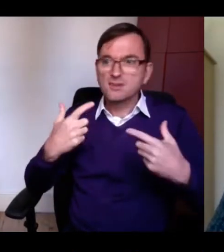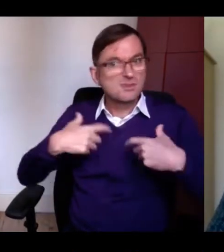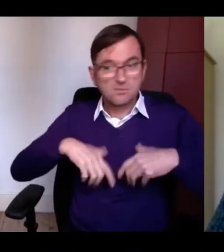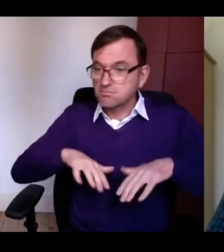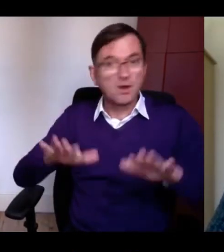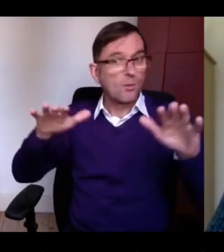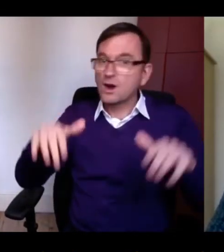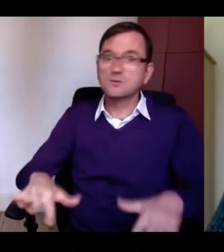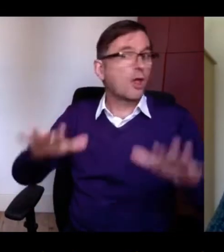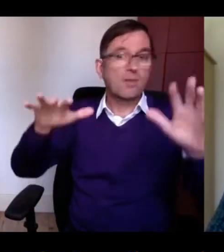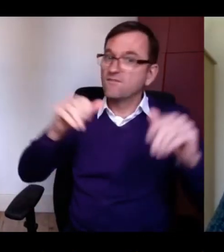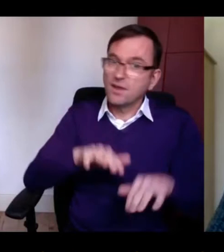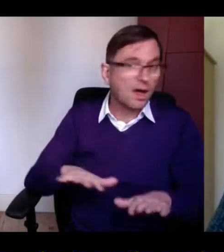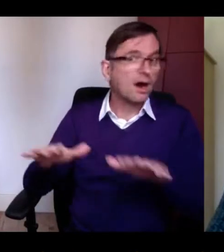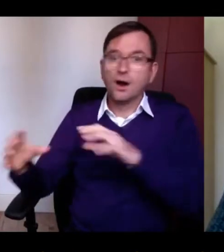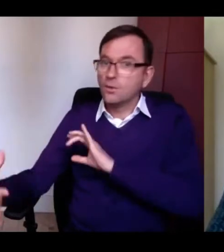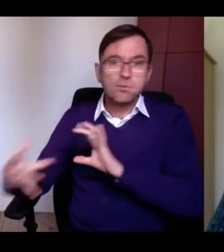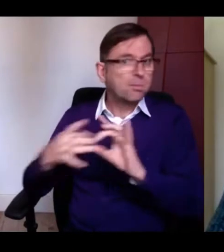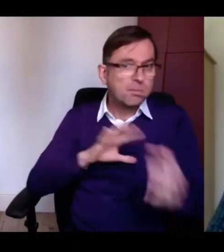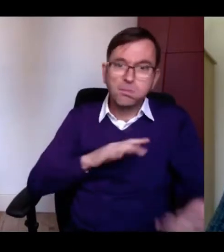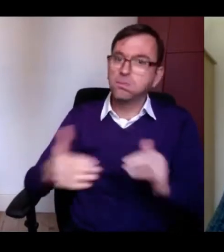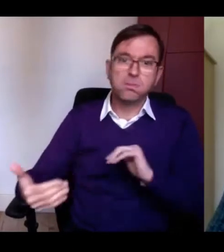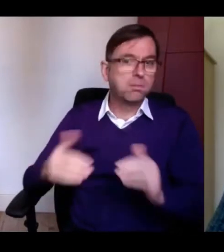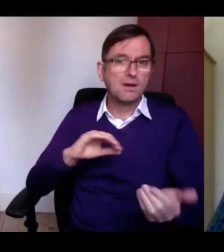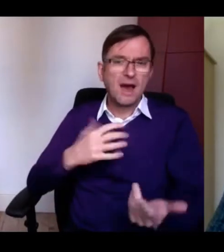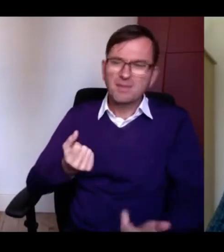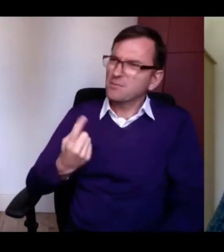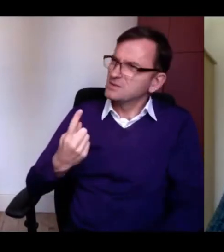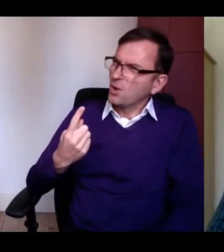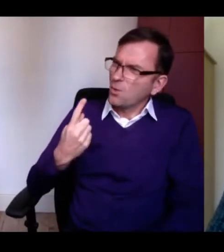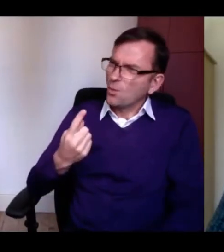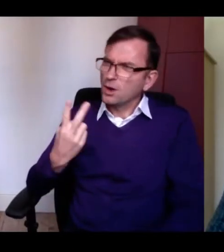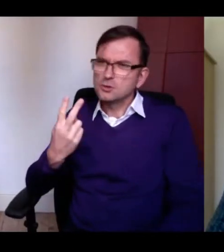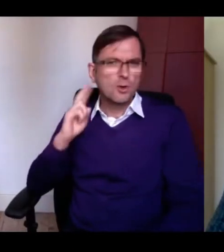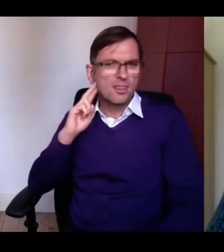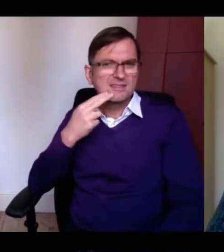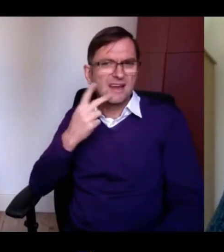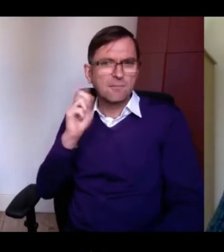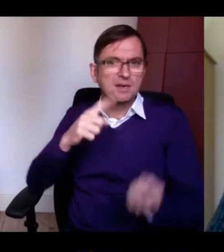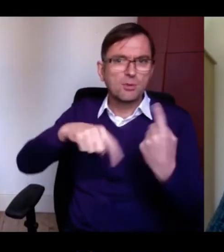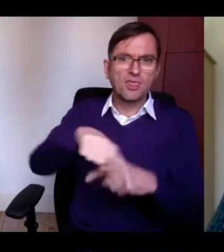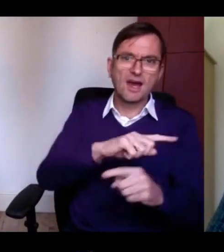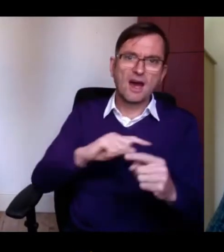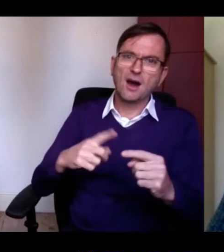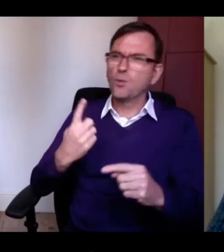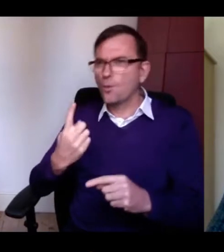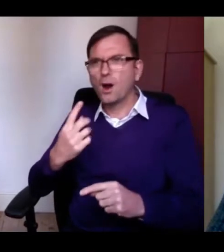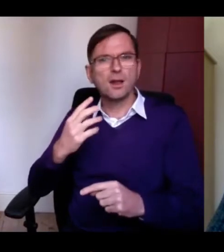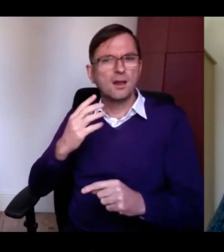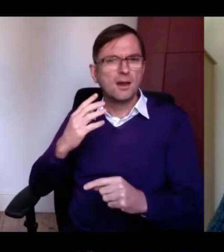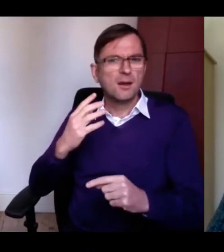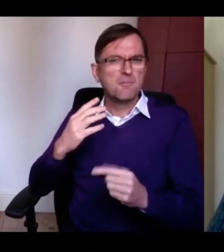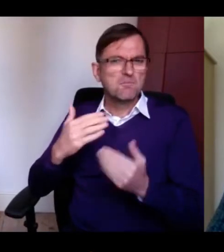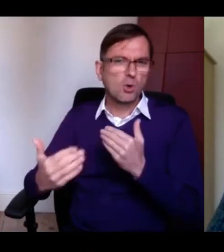I'm going to run the evening for you and we'll see how we go. And the flow went quite good. And there was one or two other deaf people